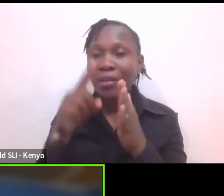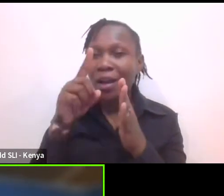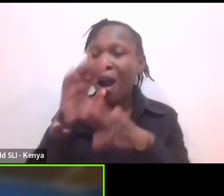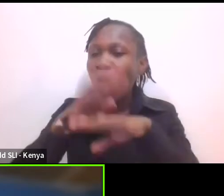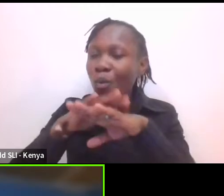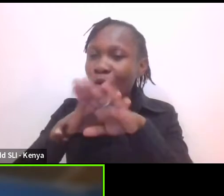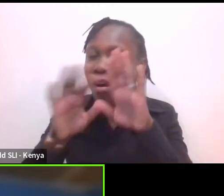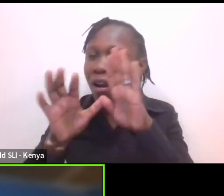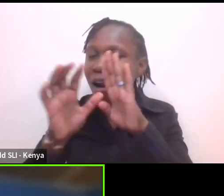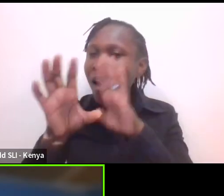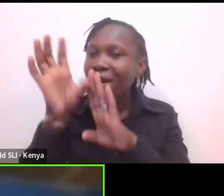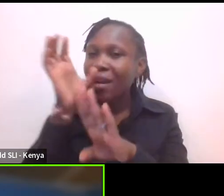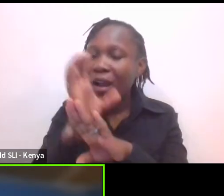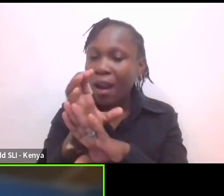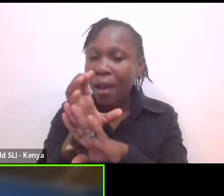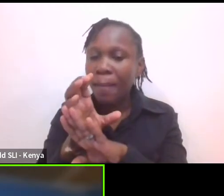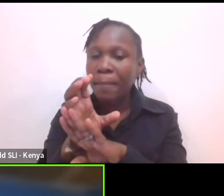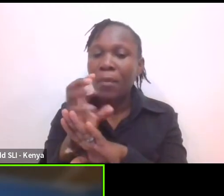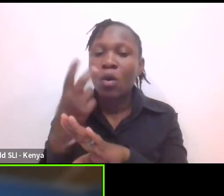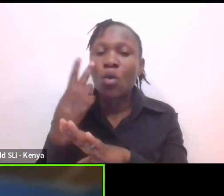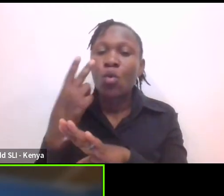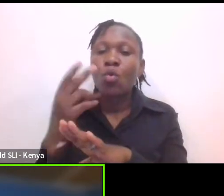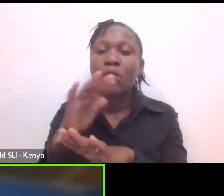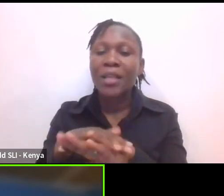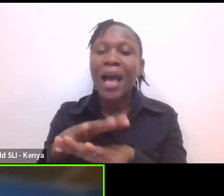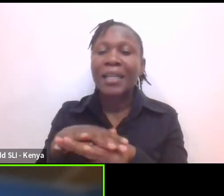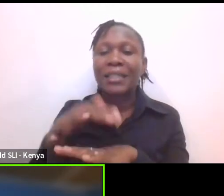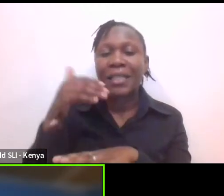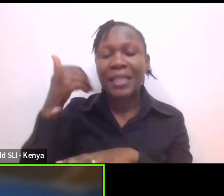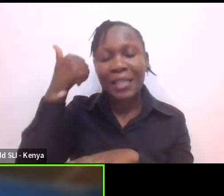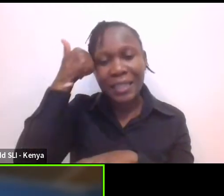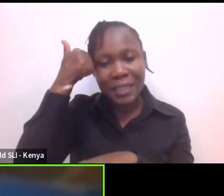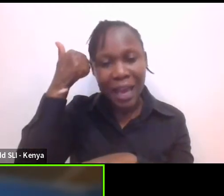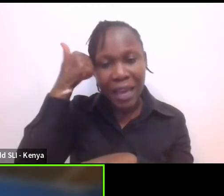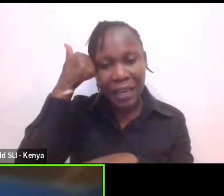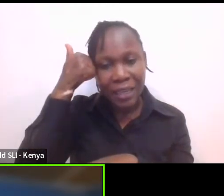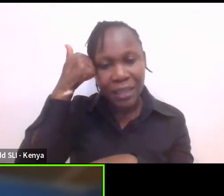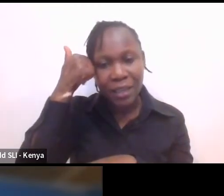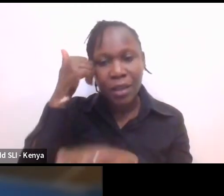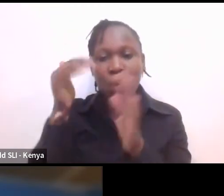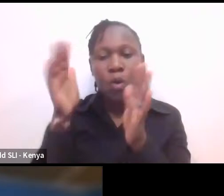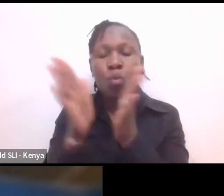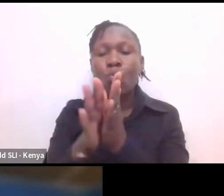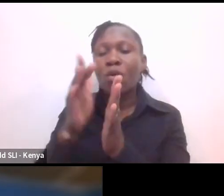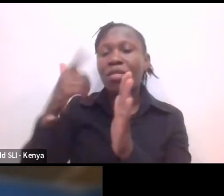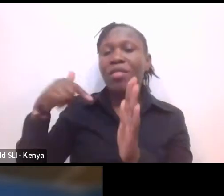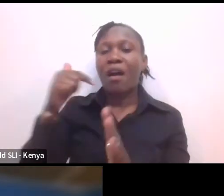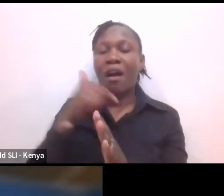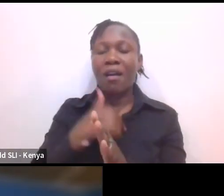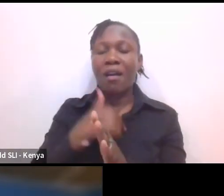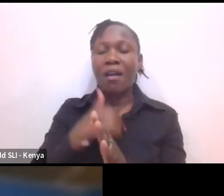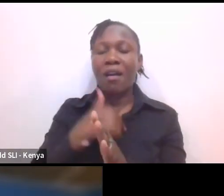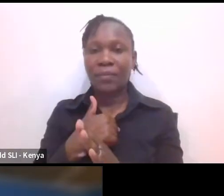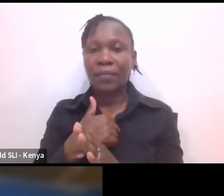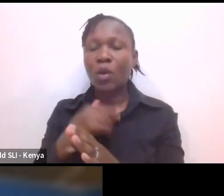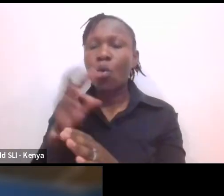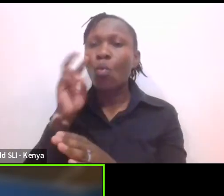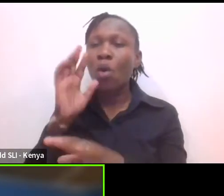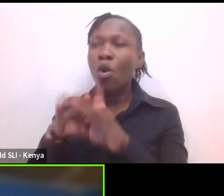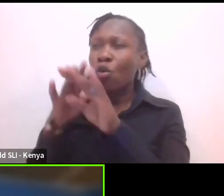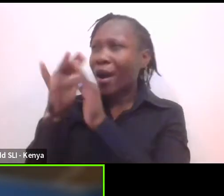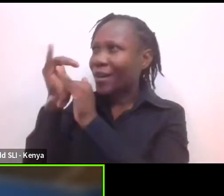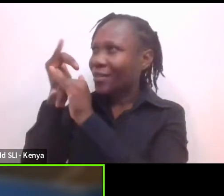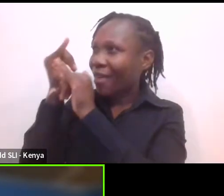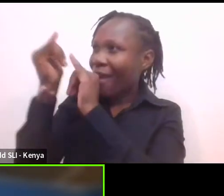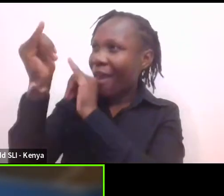is that course of study while they're with us and after. So it's the and after that they have